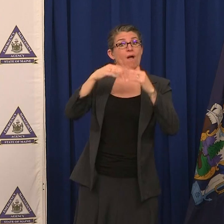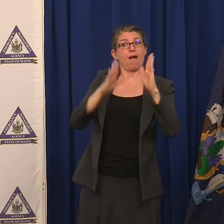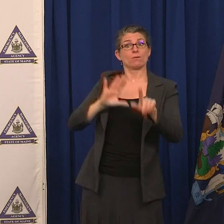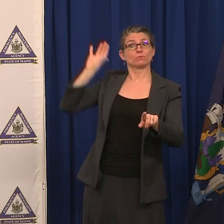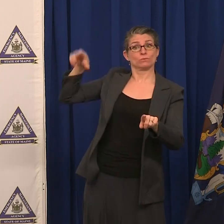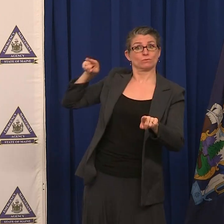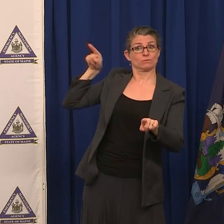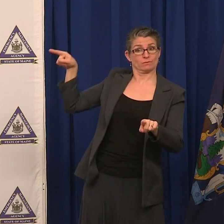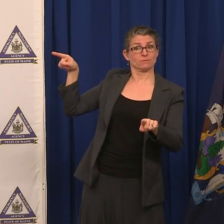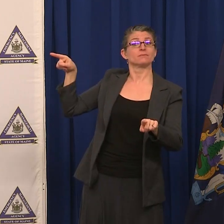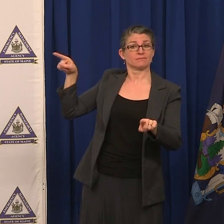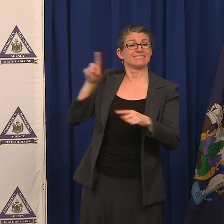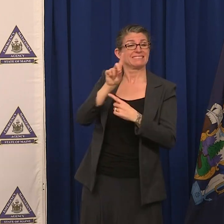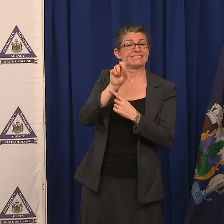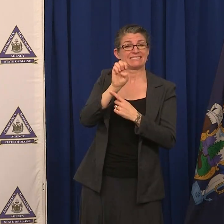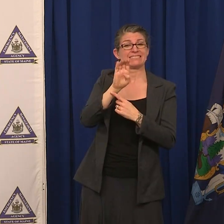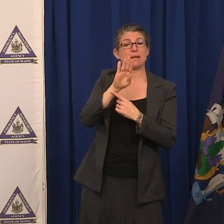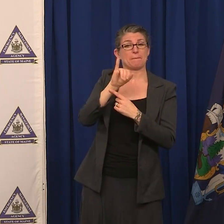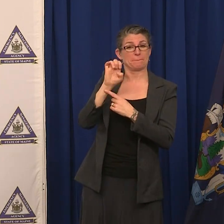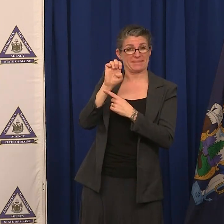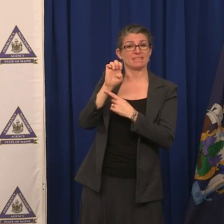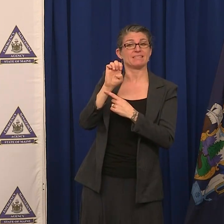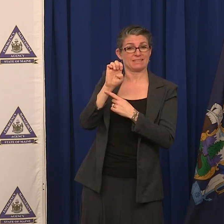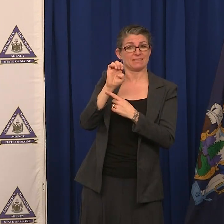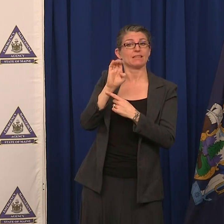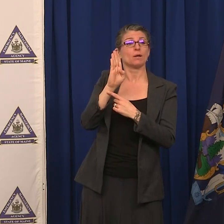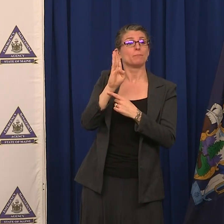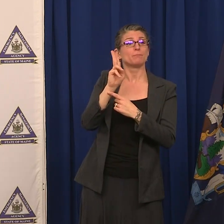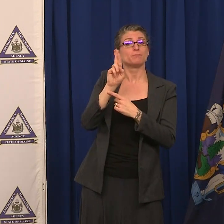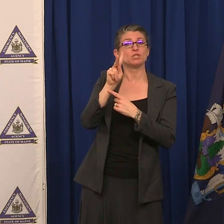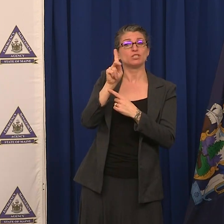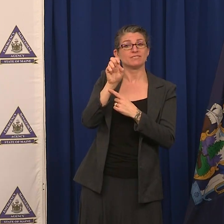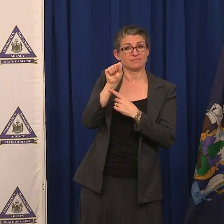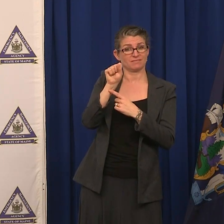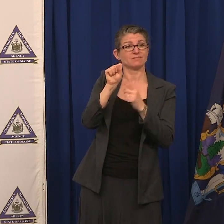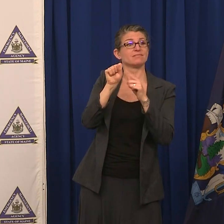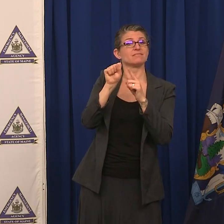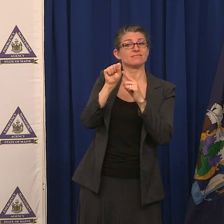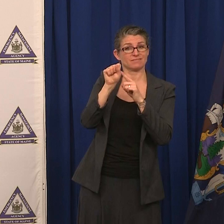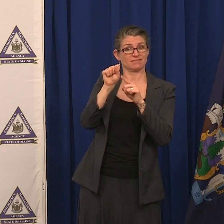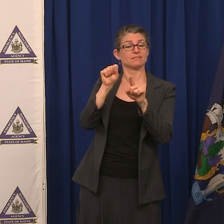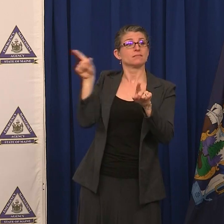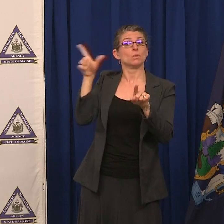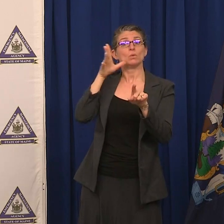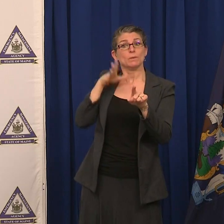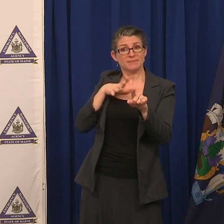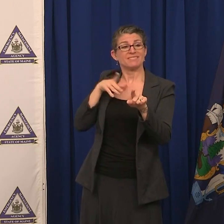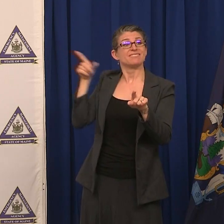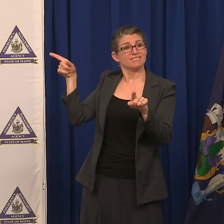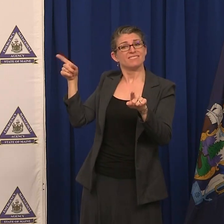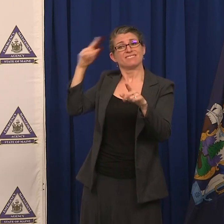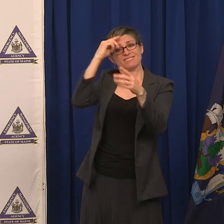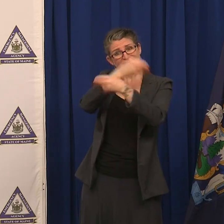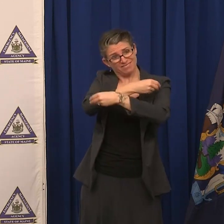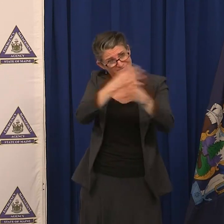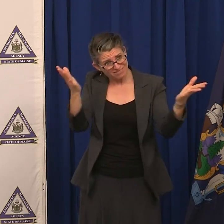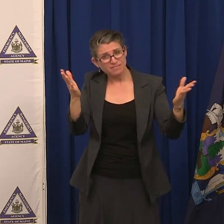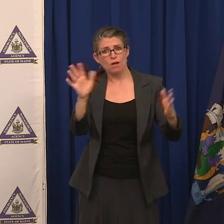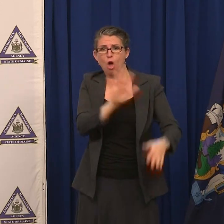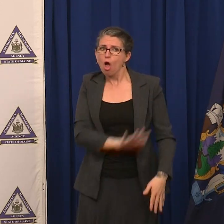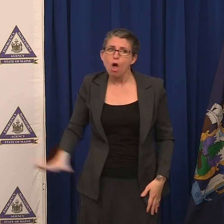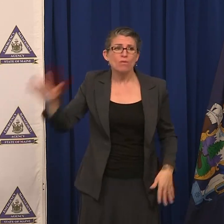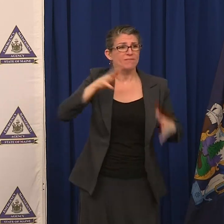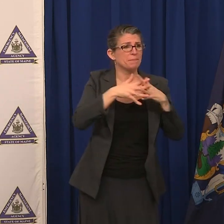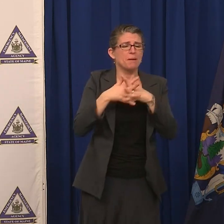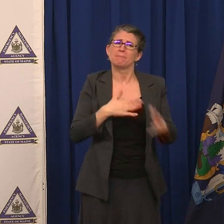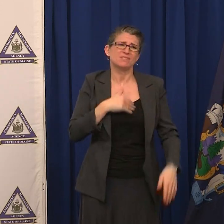for symptoms. So we're always looking at different options, but we always have to consider what those options may mean on top